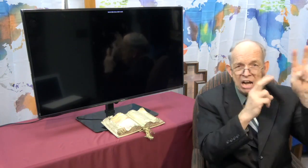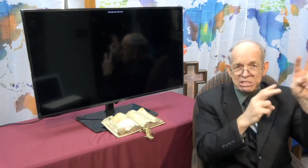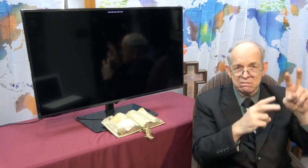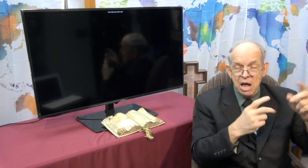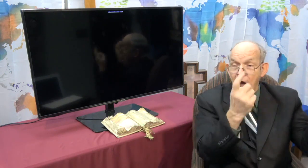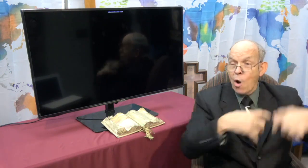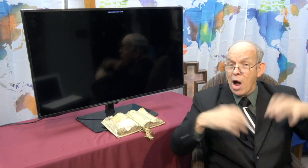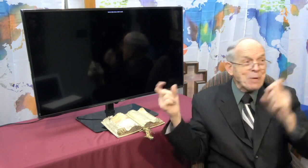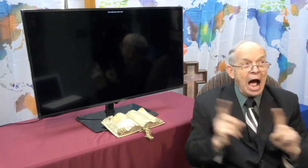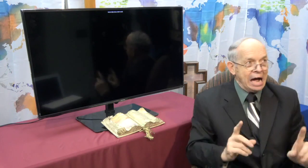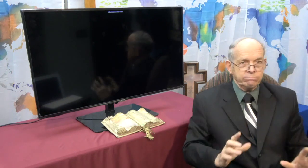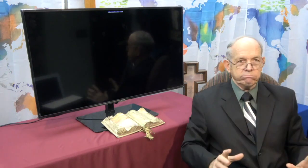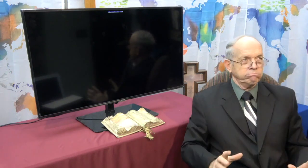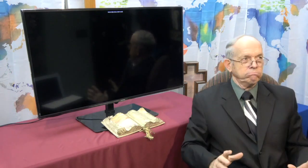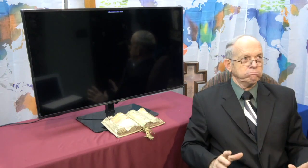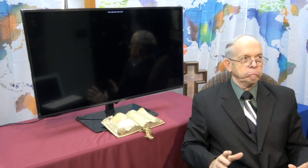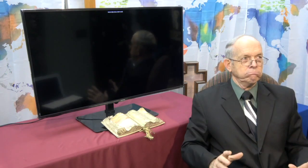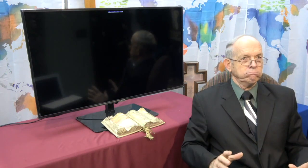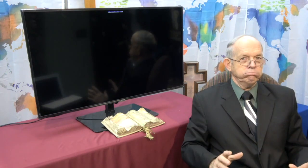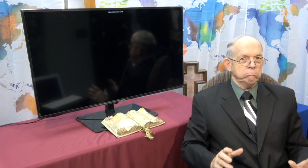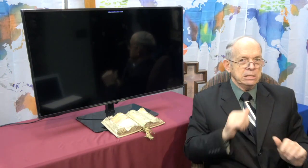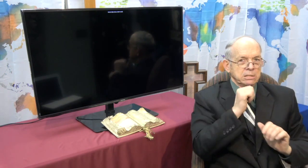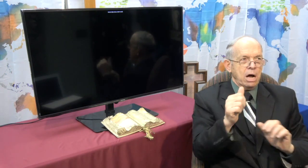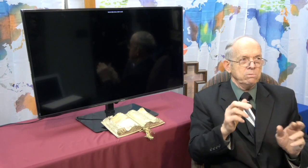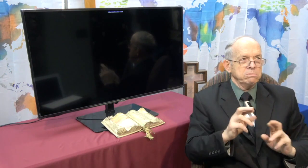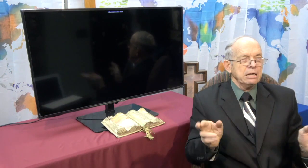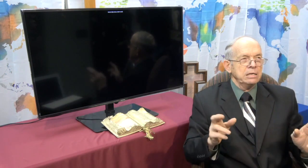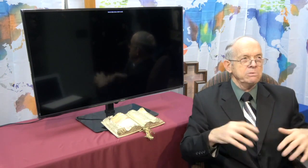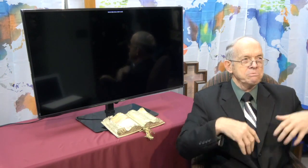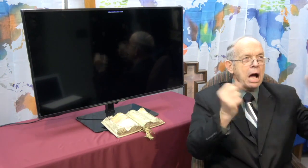watching. Rapper, not rather rapper.